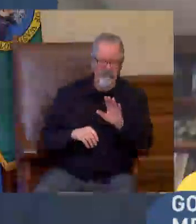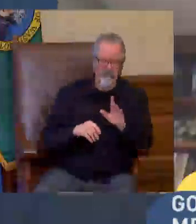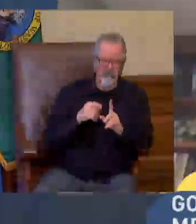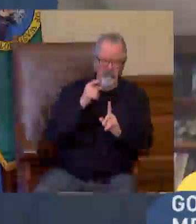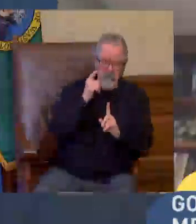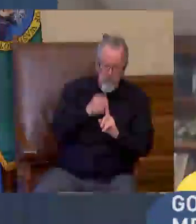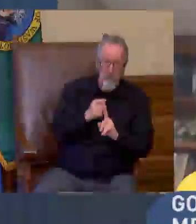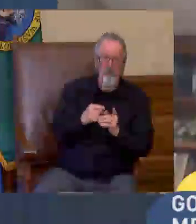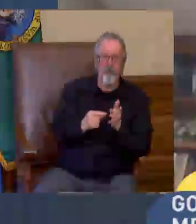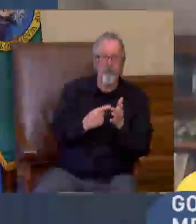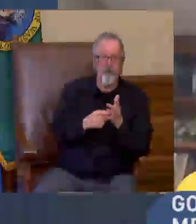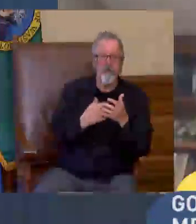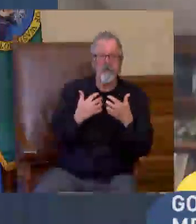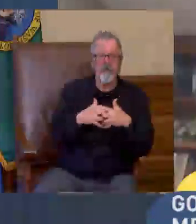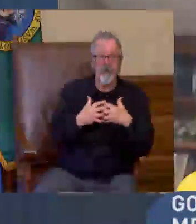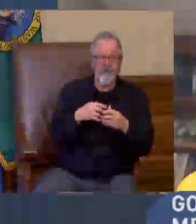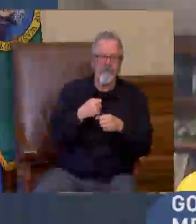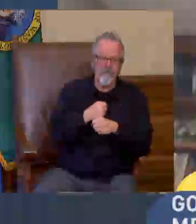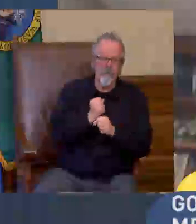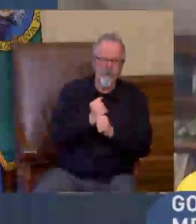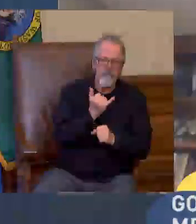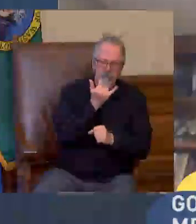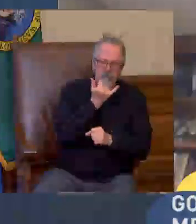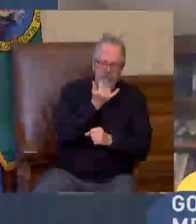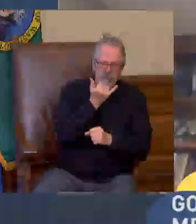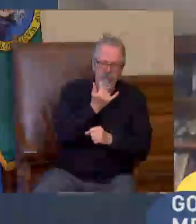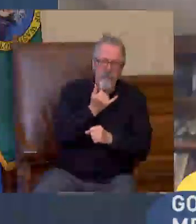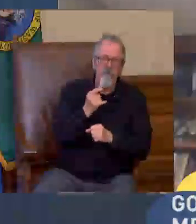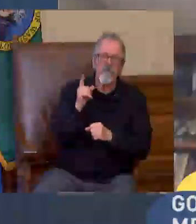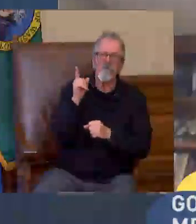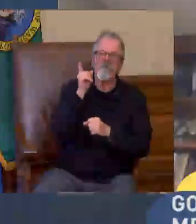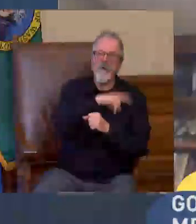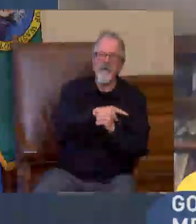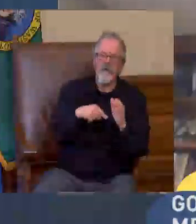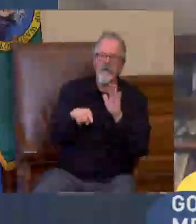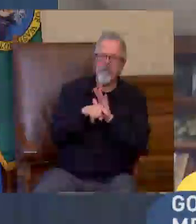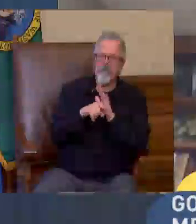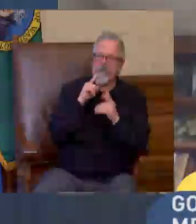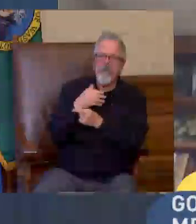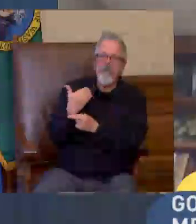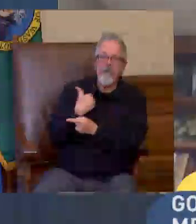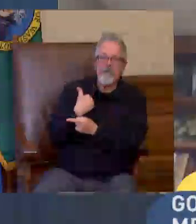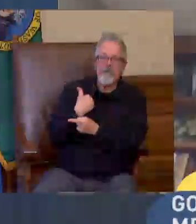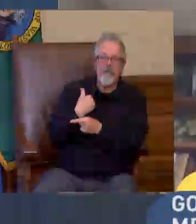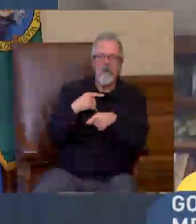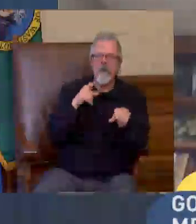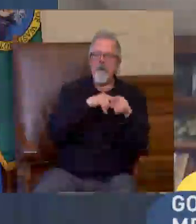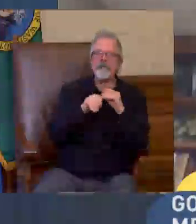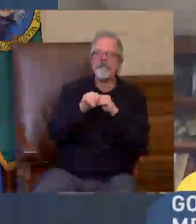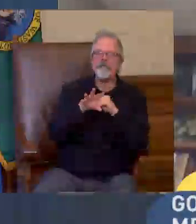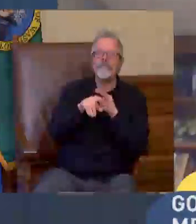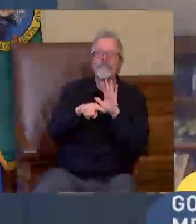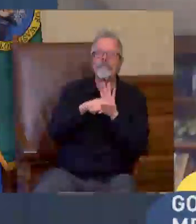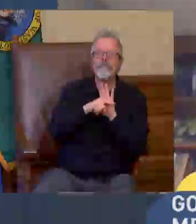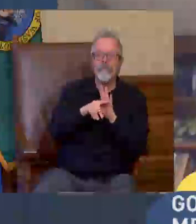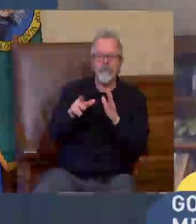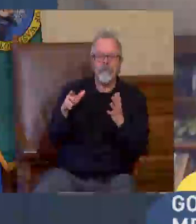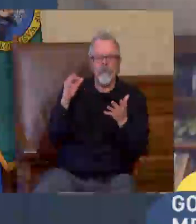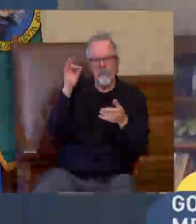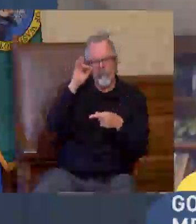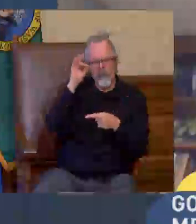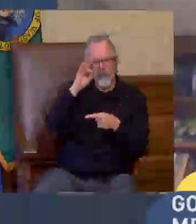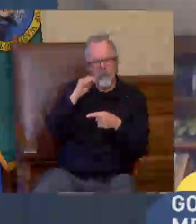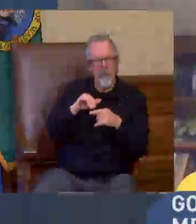these tests are not, do not appear to be as sensitive as the PCR test that you send to an